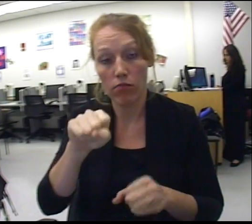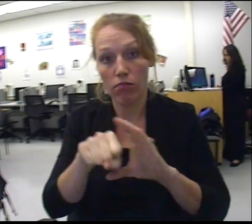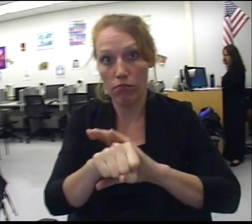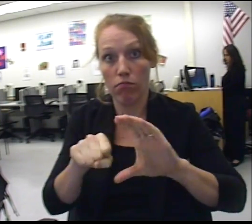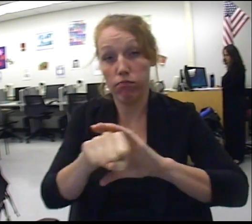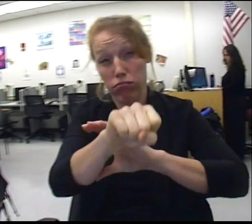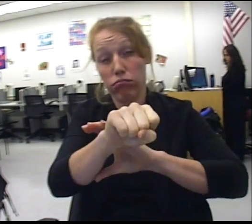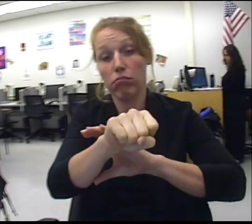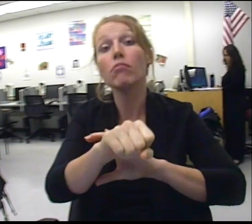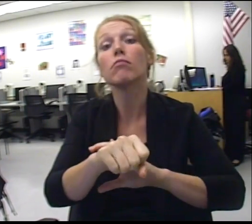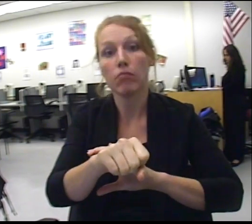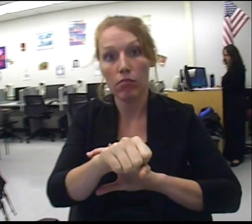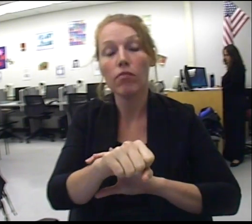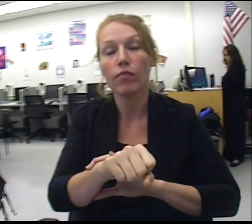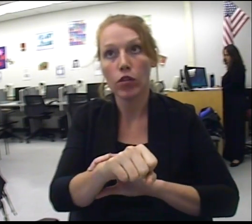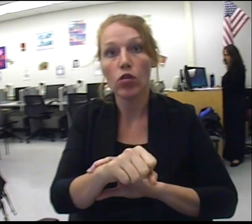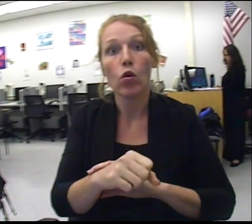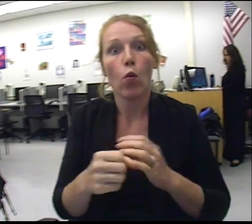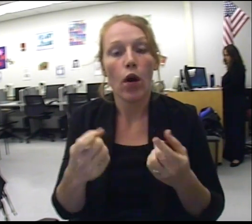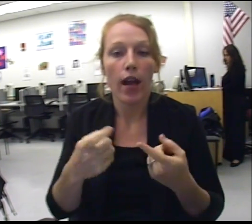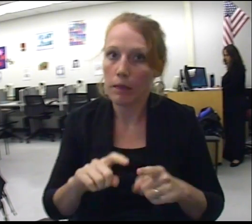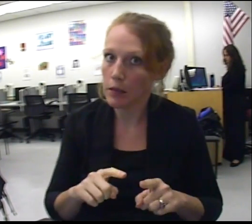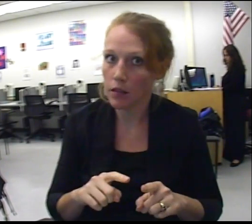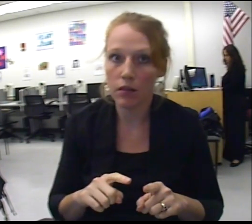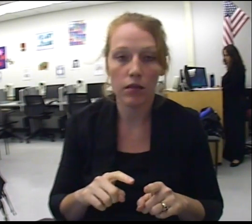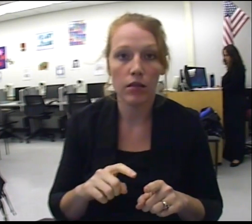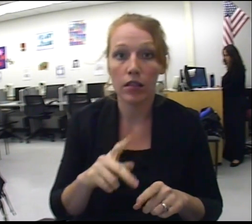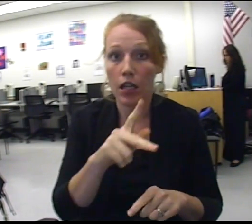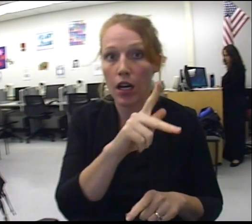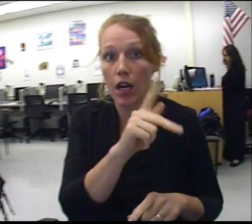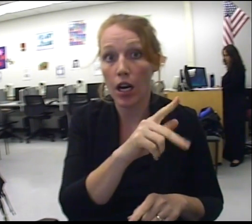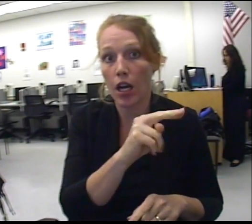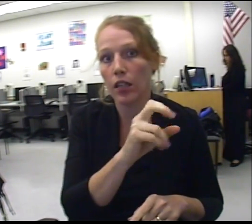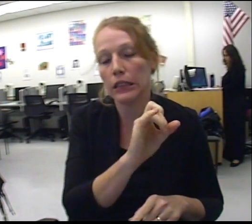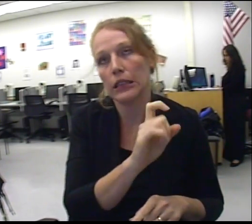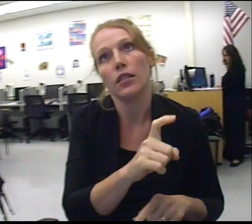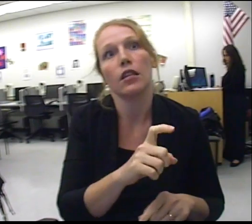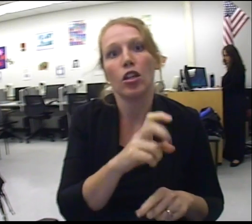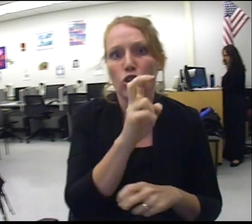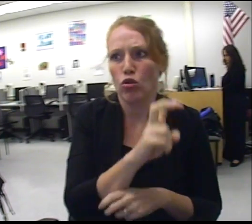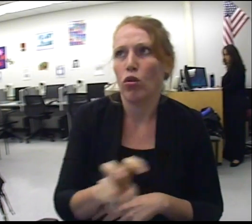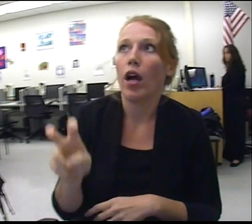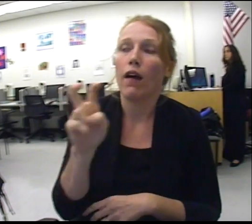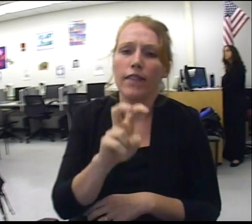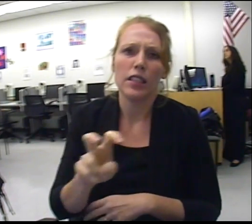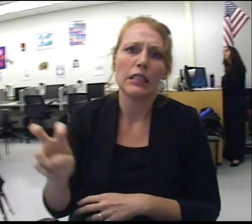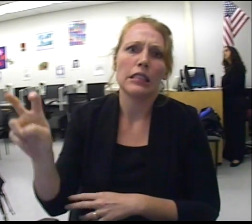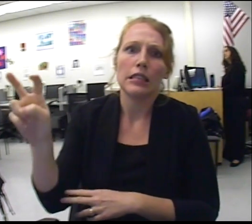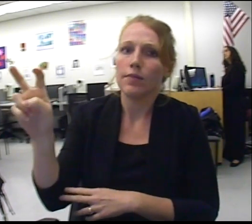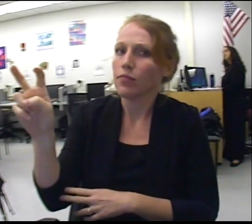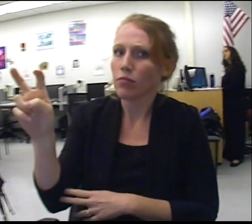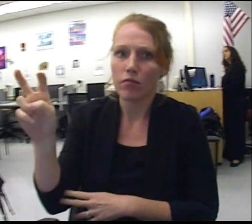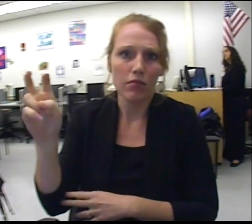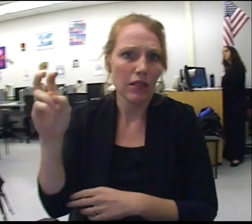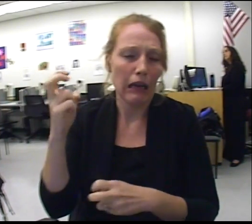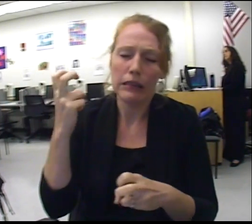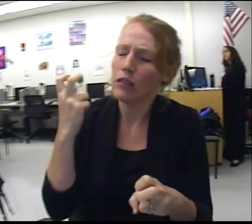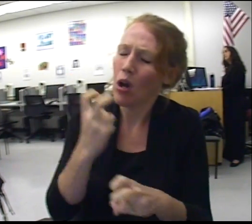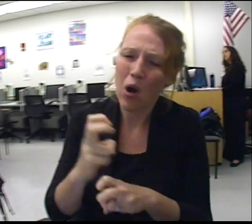Now, it was a long, hard journey, and we are talking about March 1776.